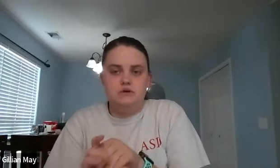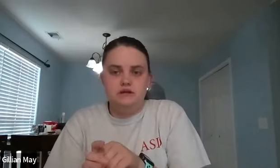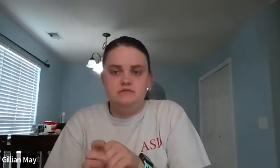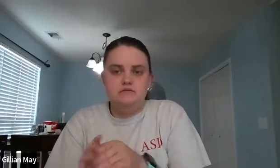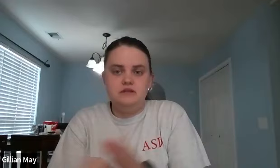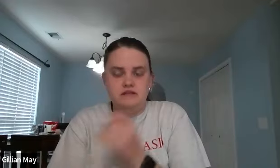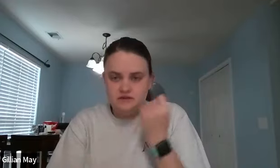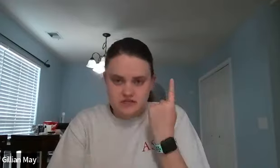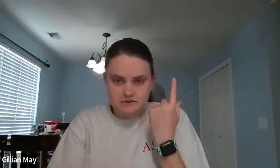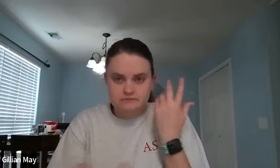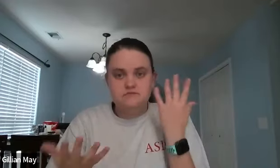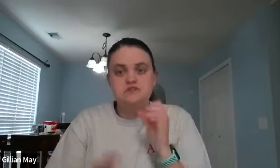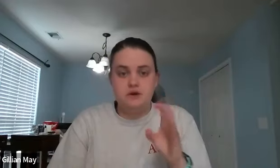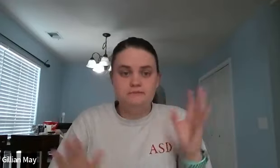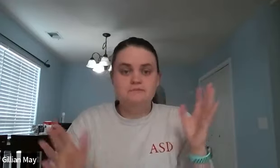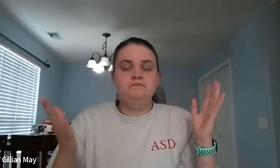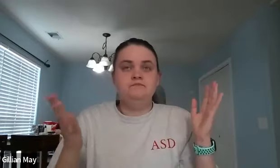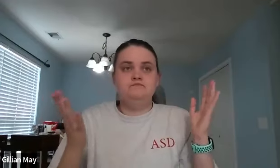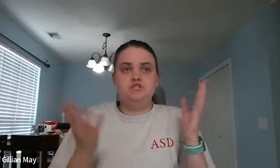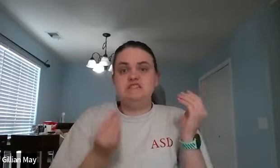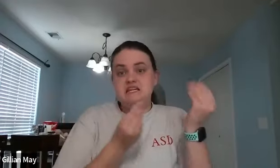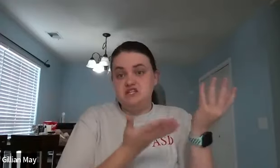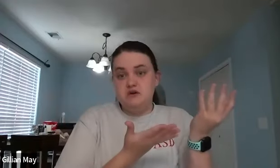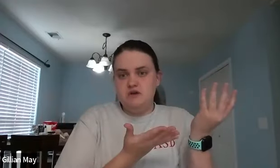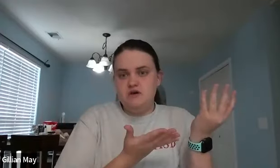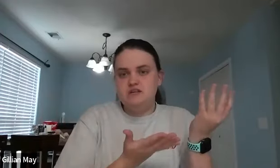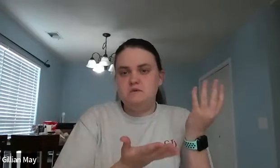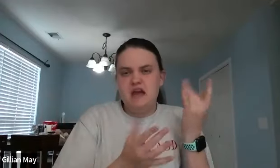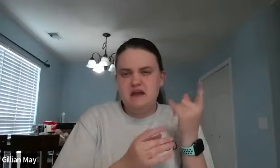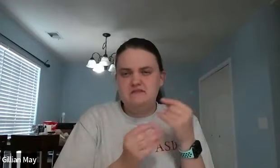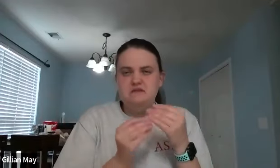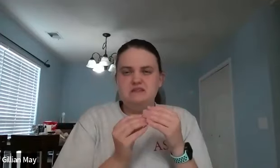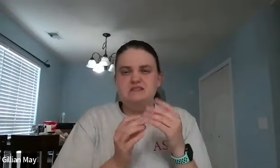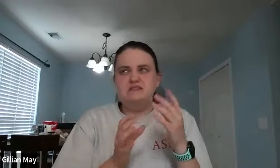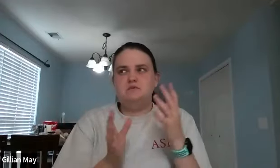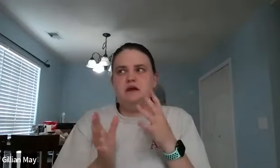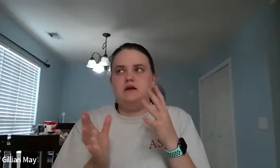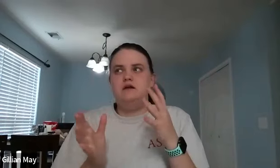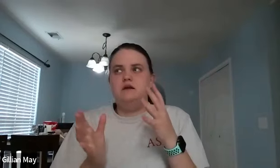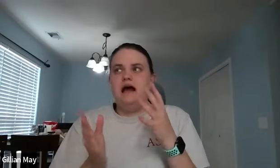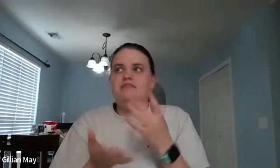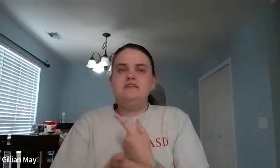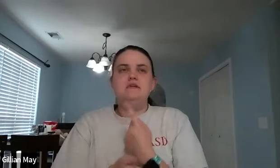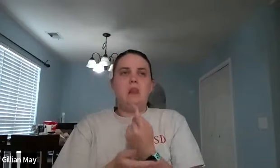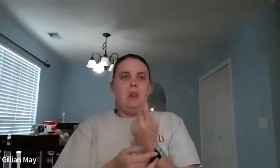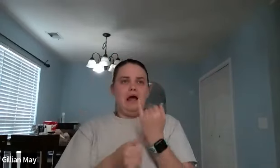join. Completely understand. So just let us know though, because we have had a few instances where I think the